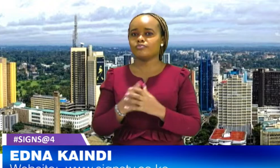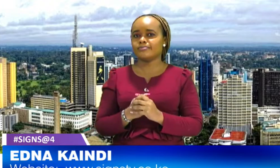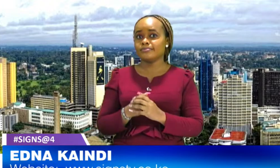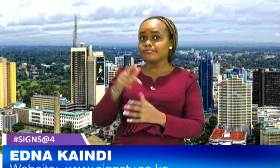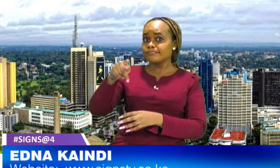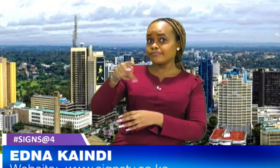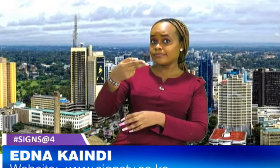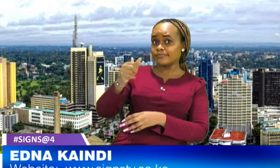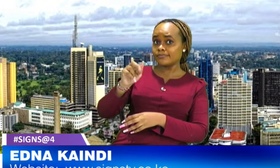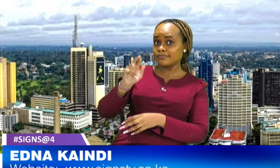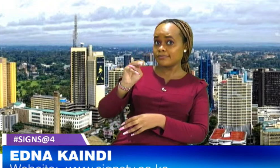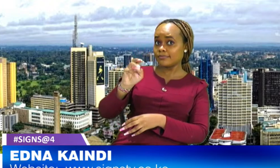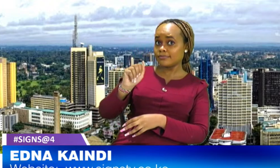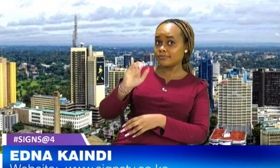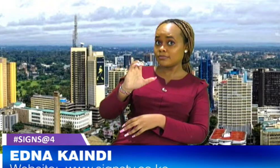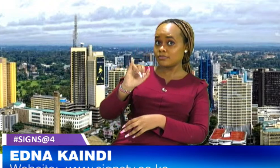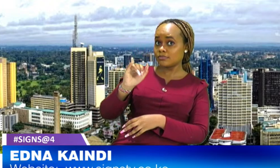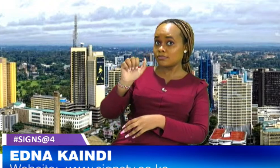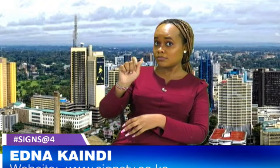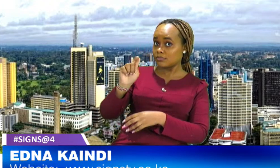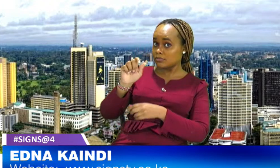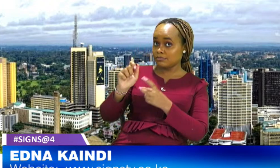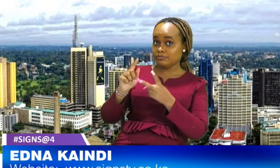reinstate their medical insurance.